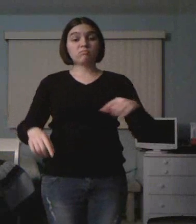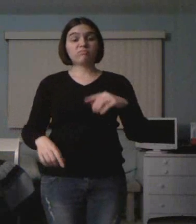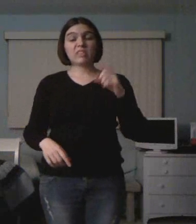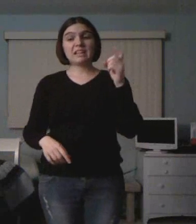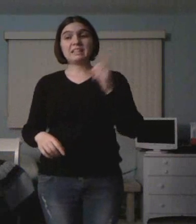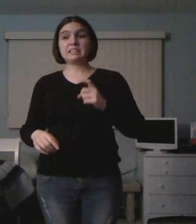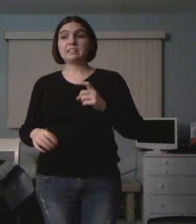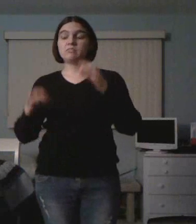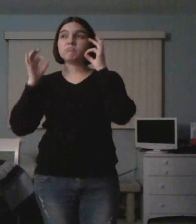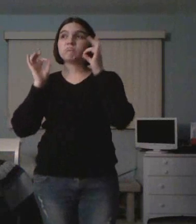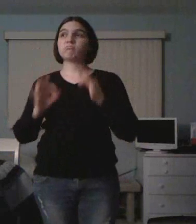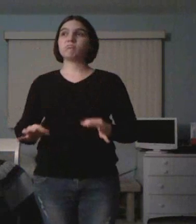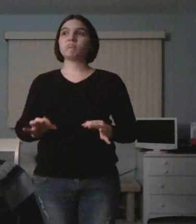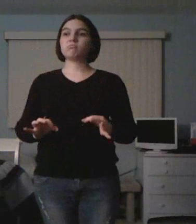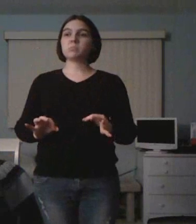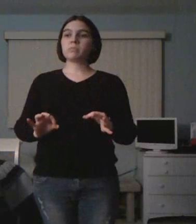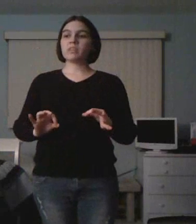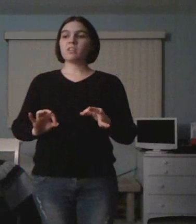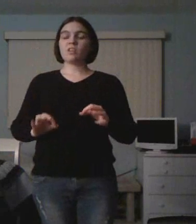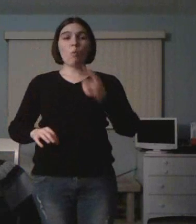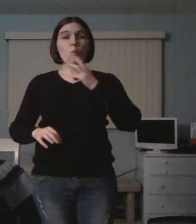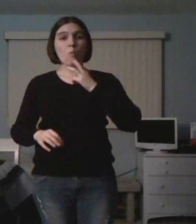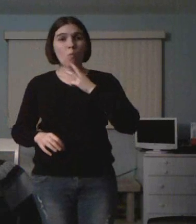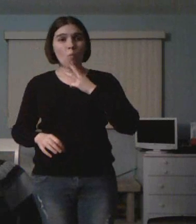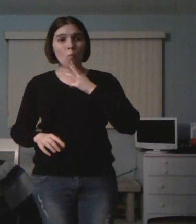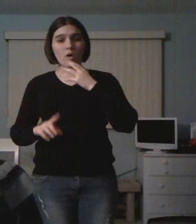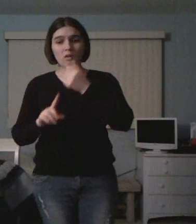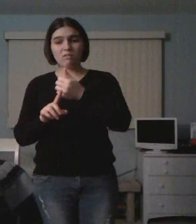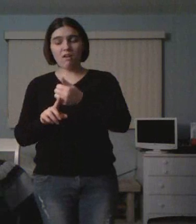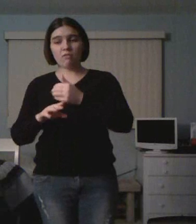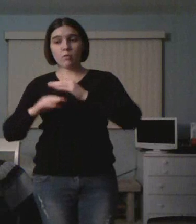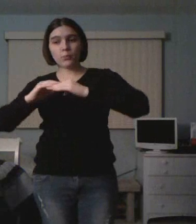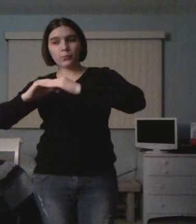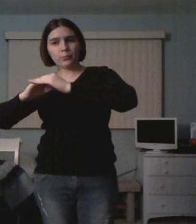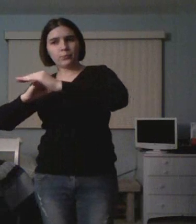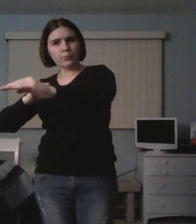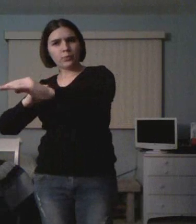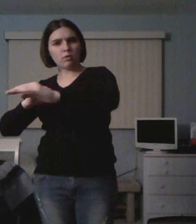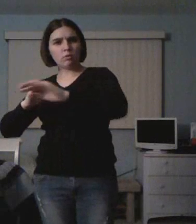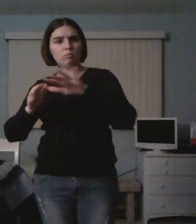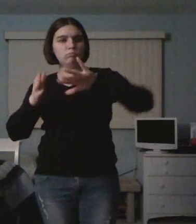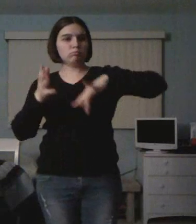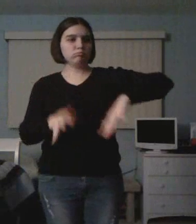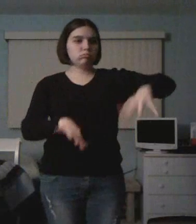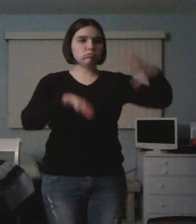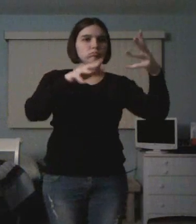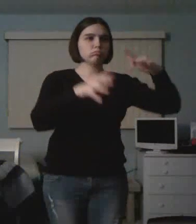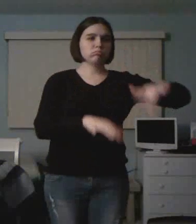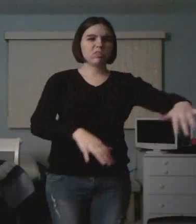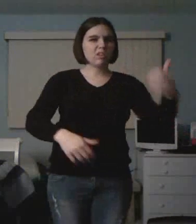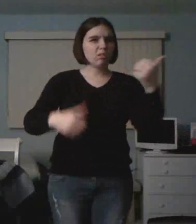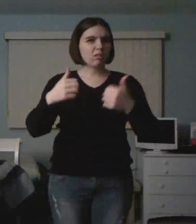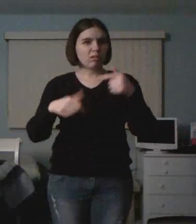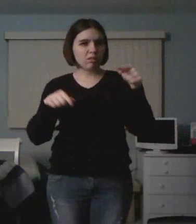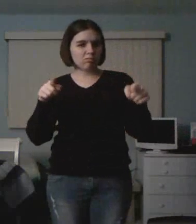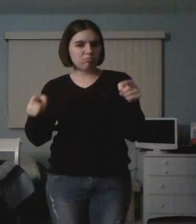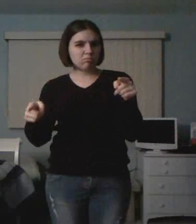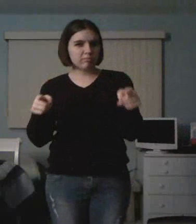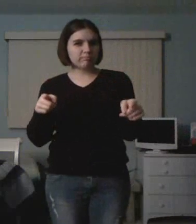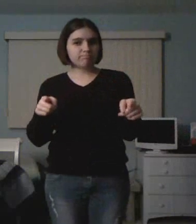paddling primarily flat water or moving water, or you know, those are the two considerations really. If you're going to be paddling moving water,